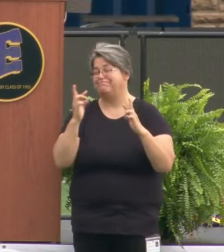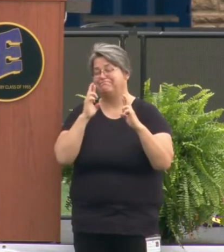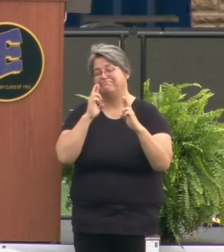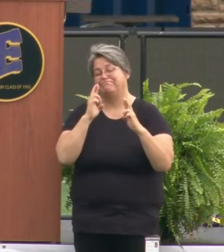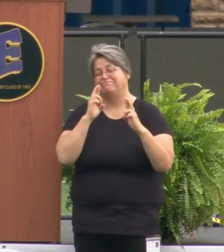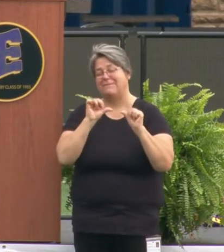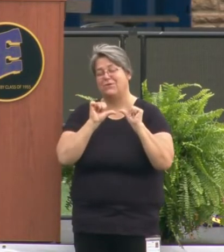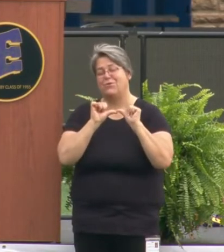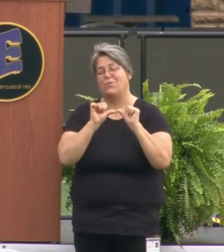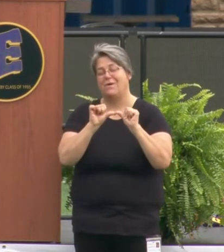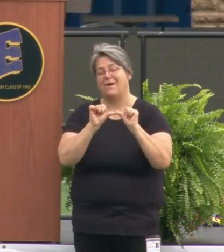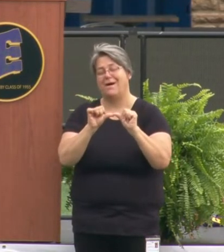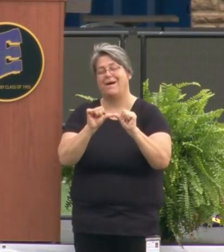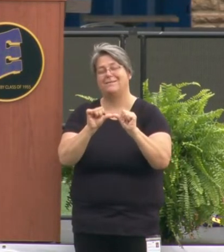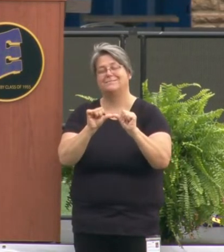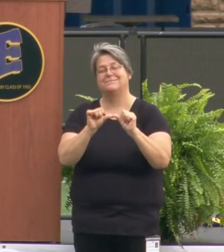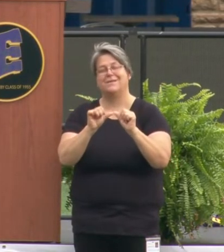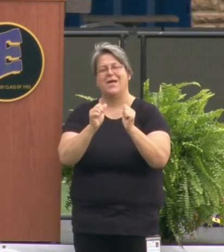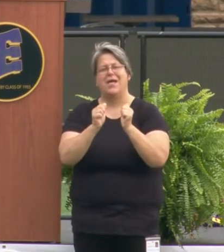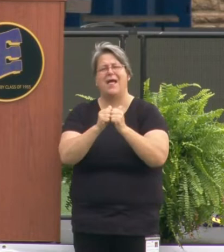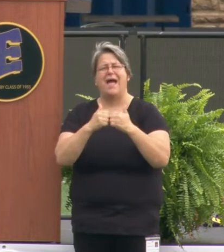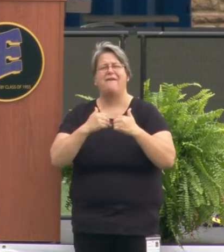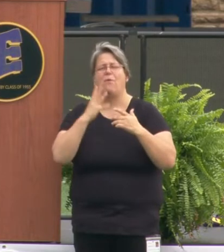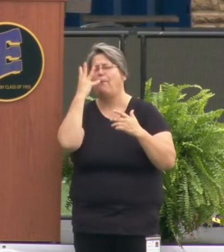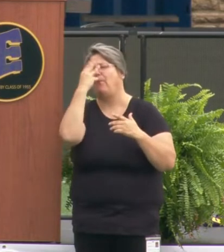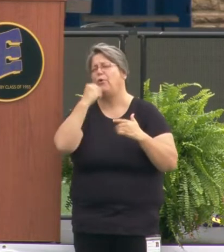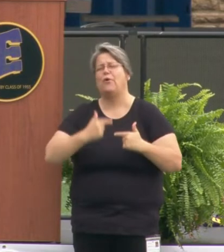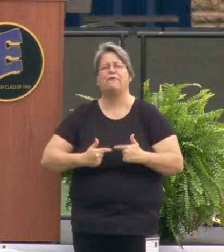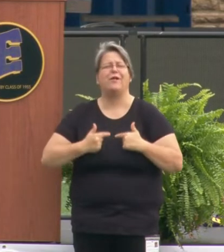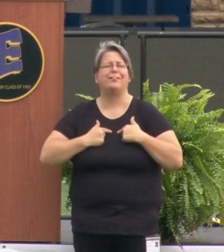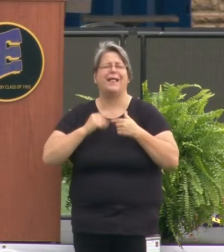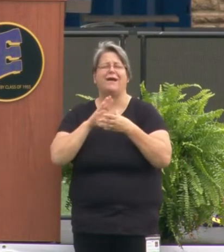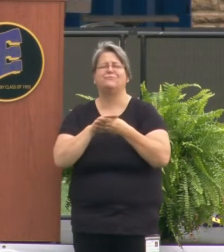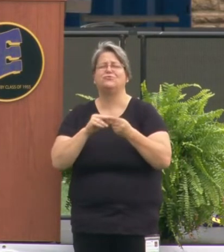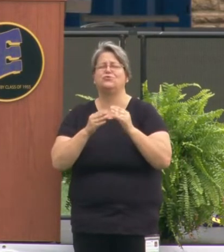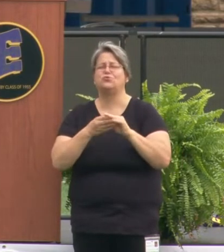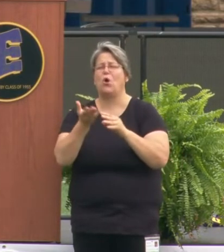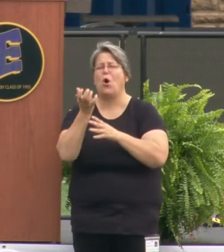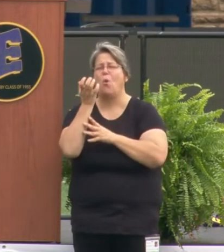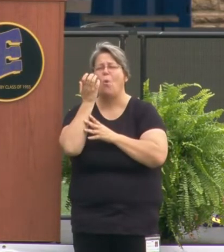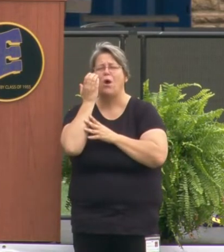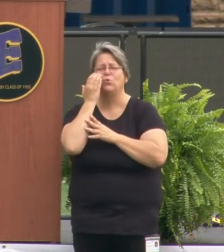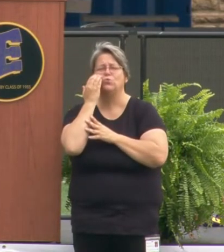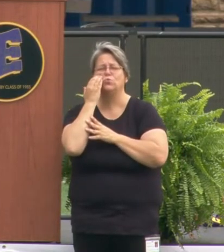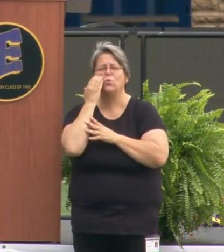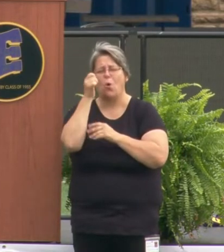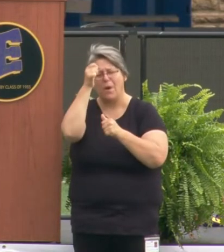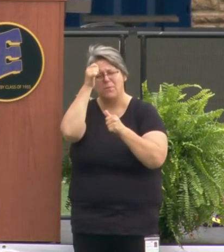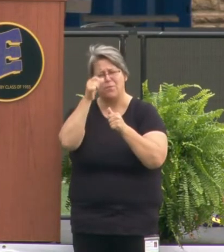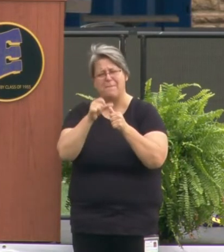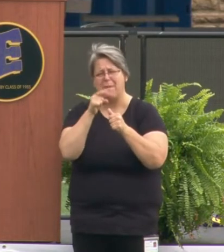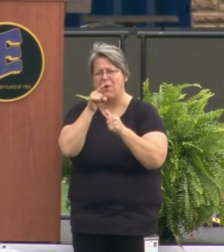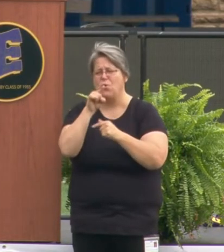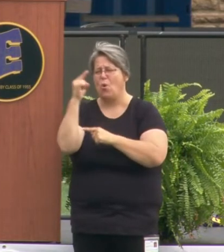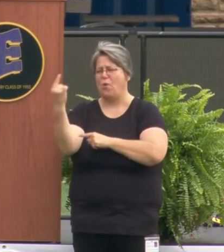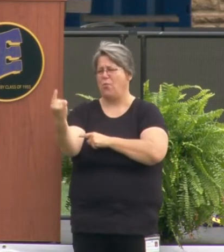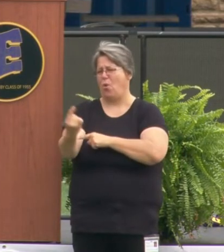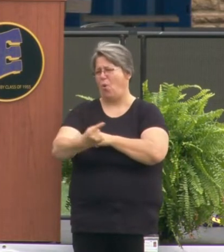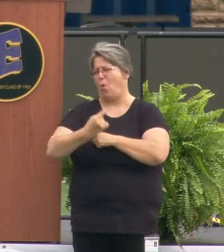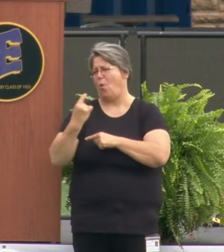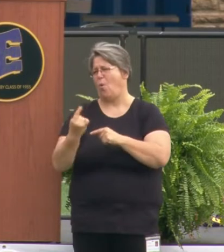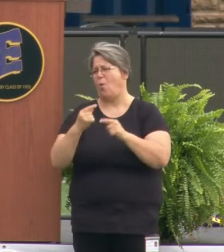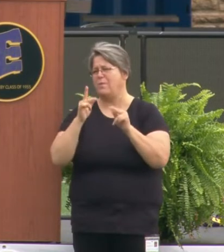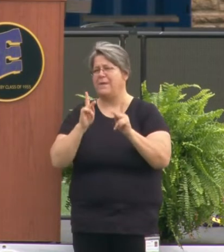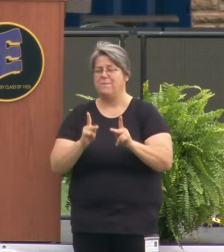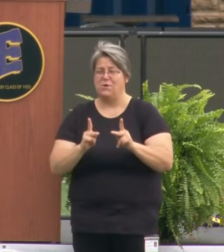and continue to write a beautiful life story. I wish that you would know and remember that you are the only person